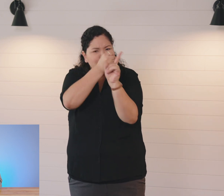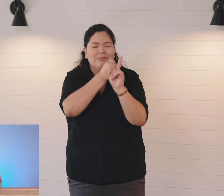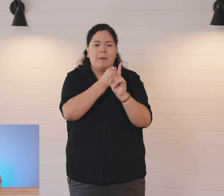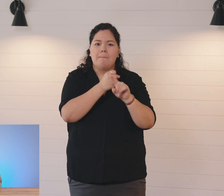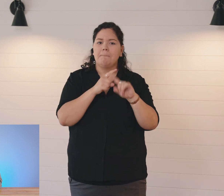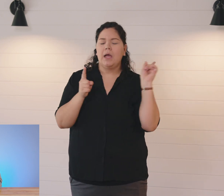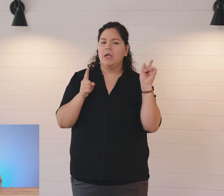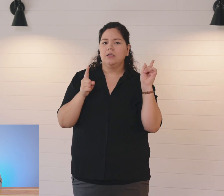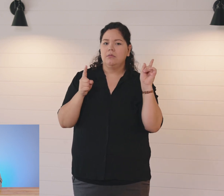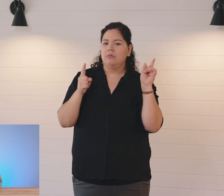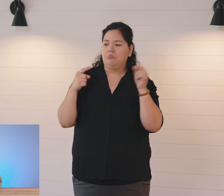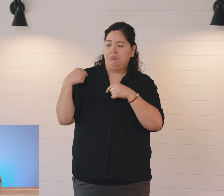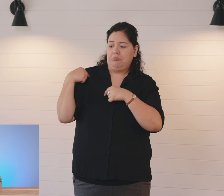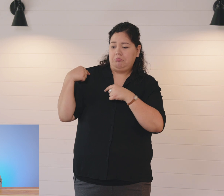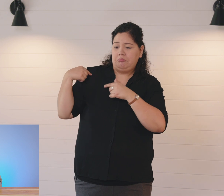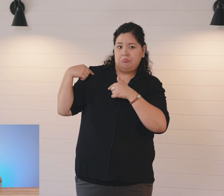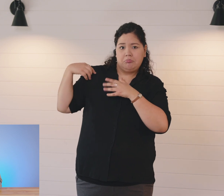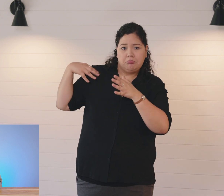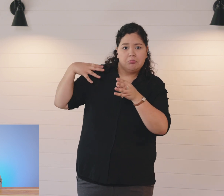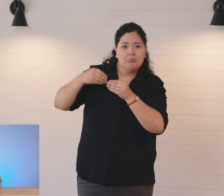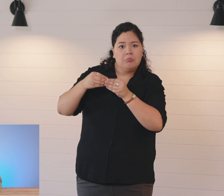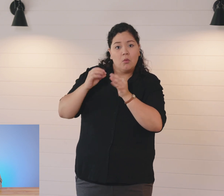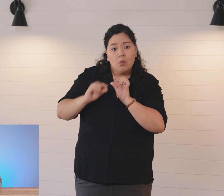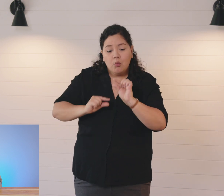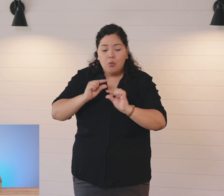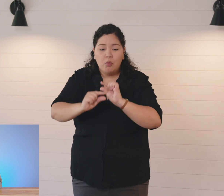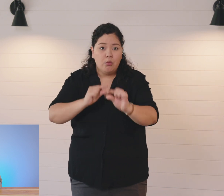what about all the little things that led to the big things happening? Were those God things?